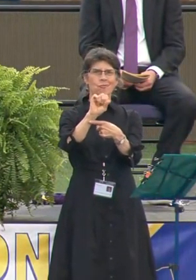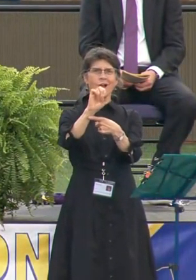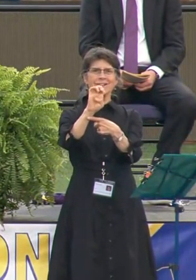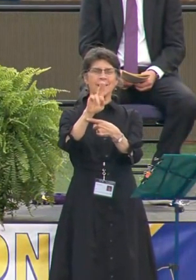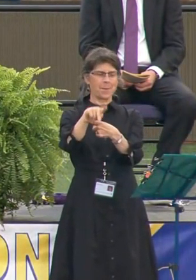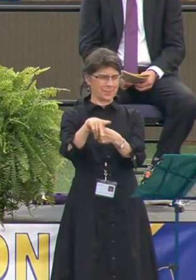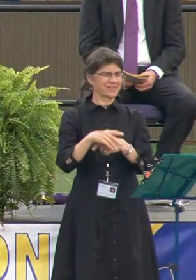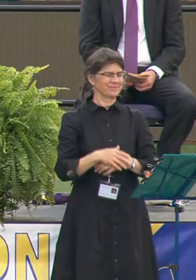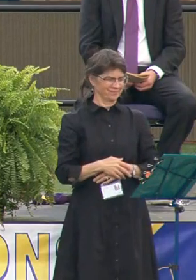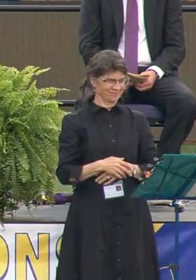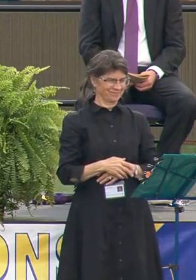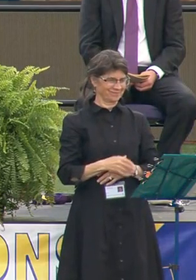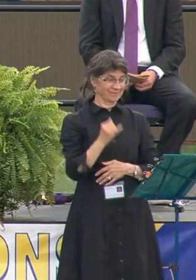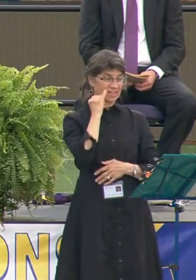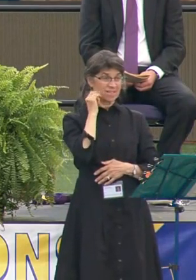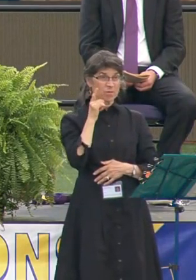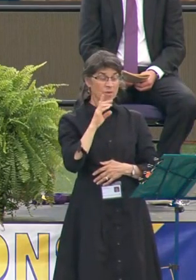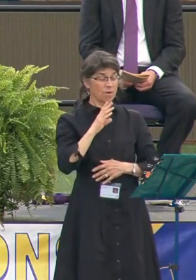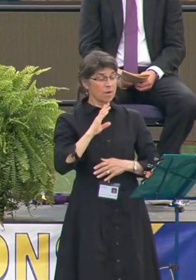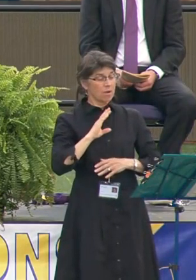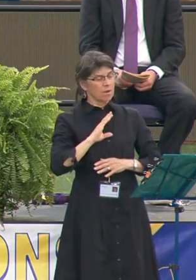When you're down and